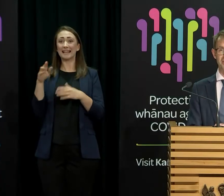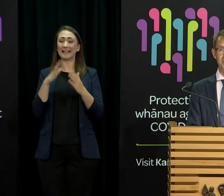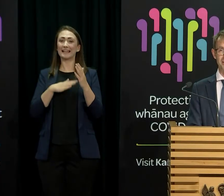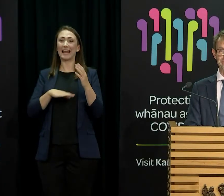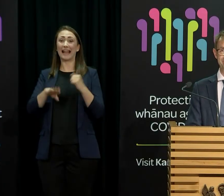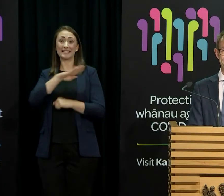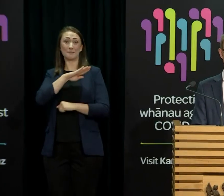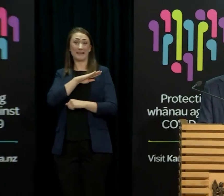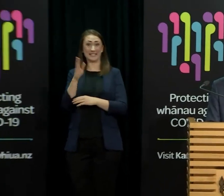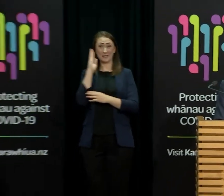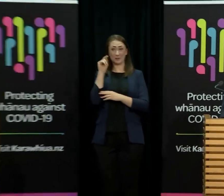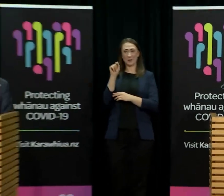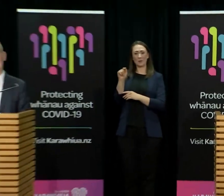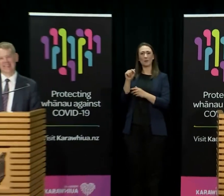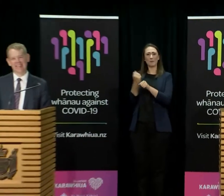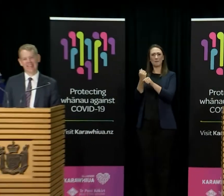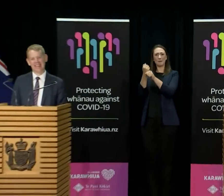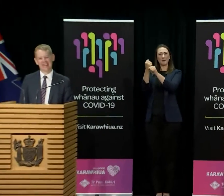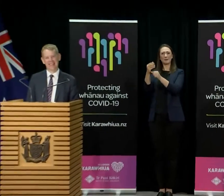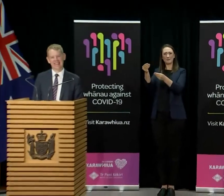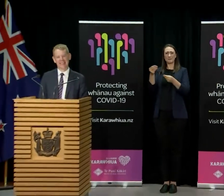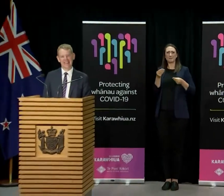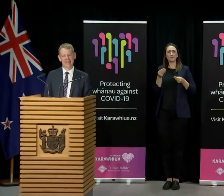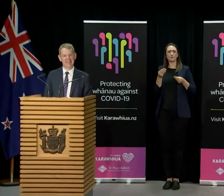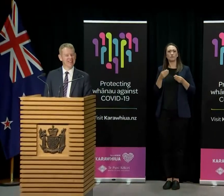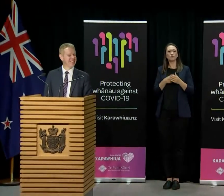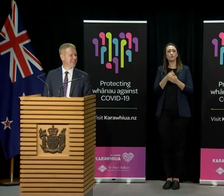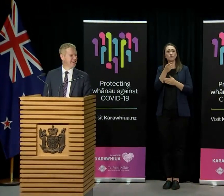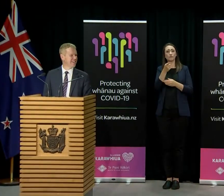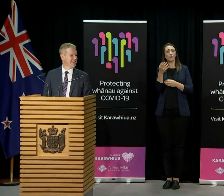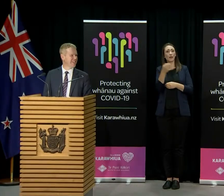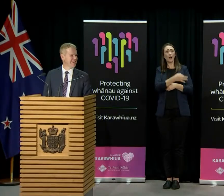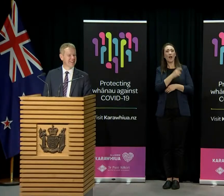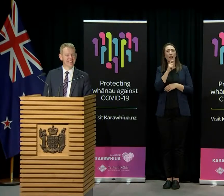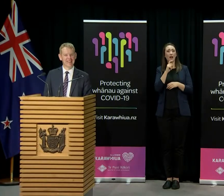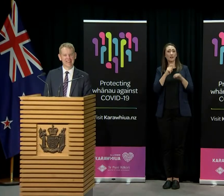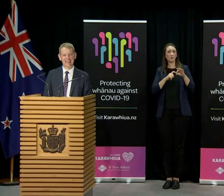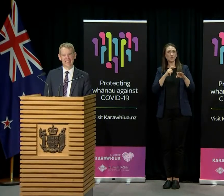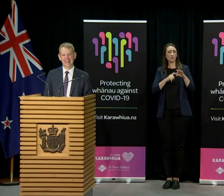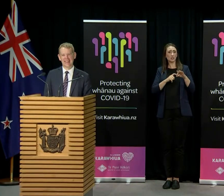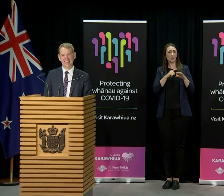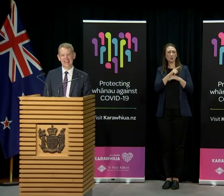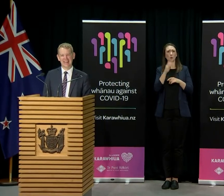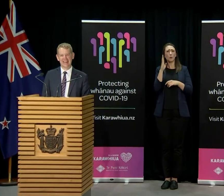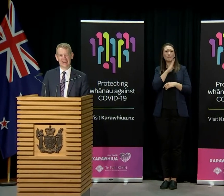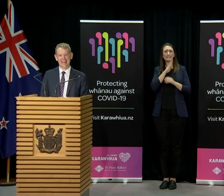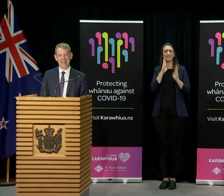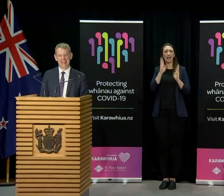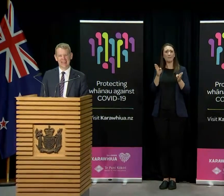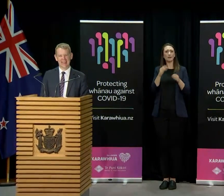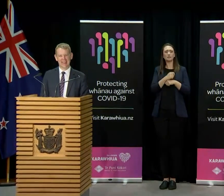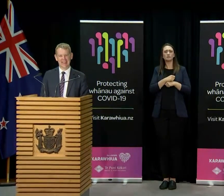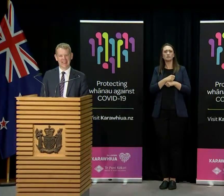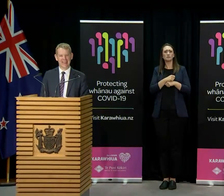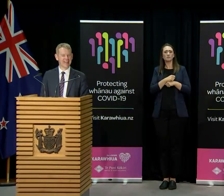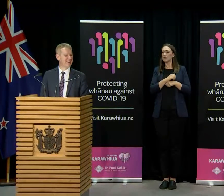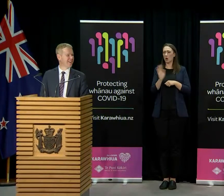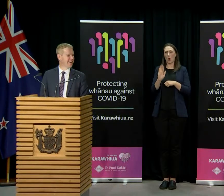shout out to them. Are you going to miss the limelight? Am I going to miss it? No, not a bit. How long are you going to sleep for when you leave?